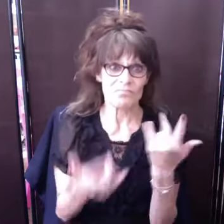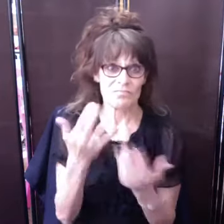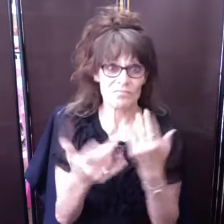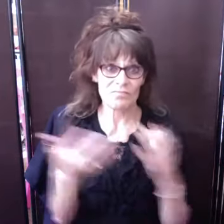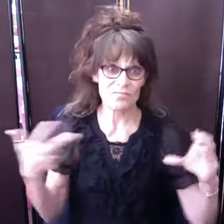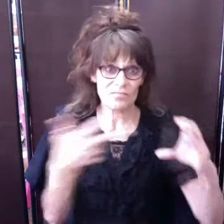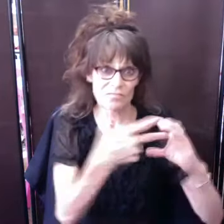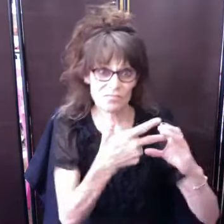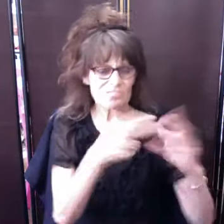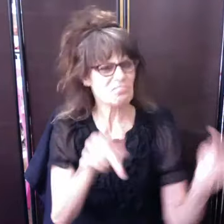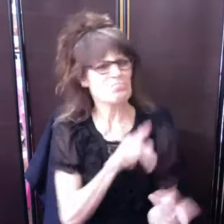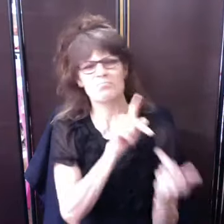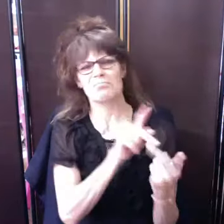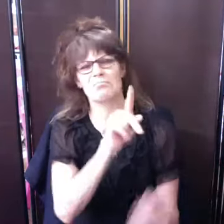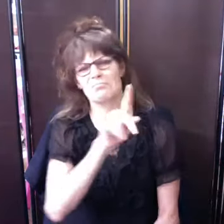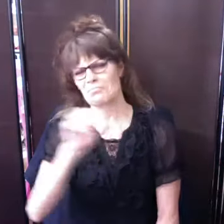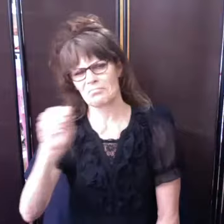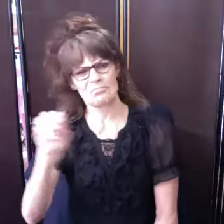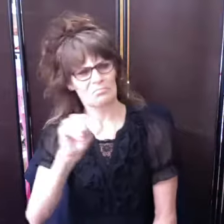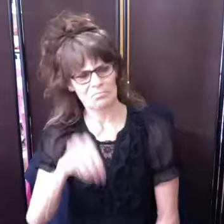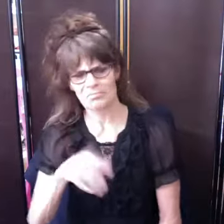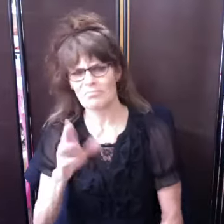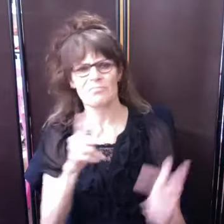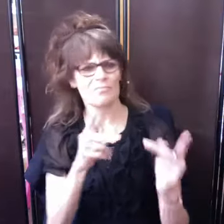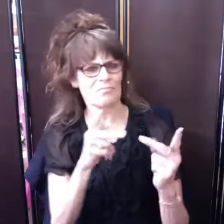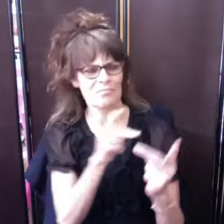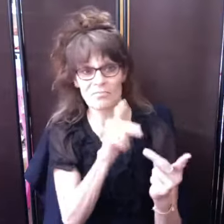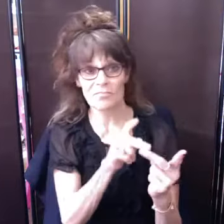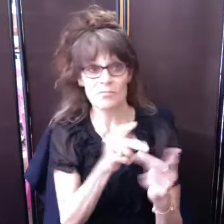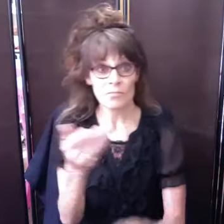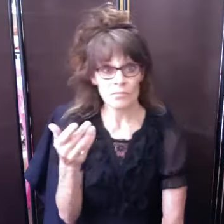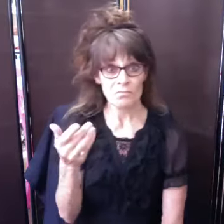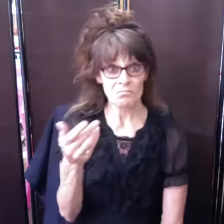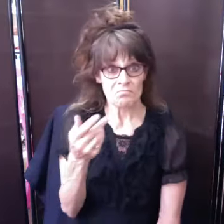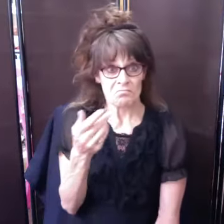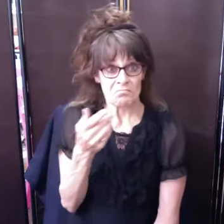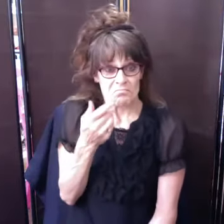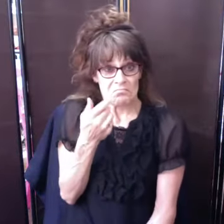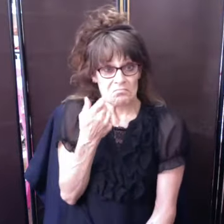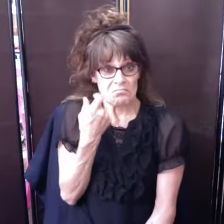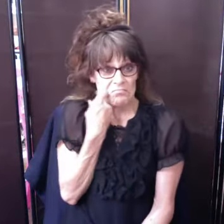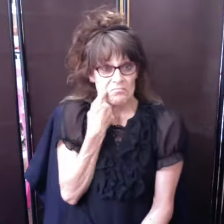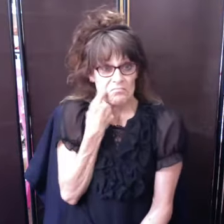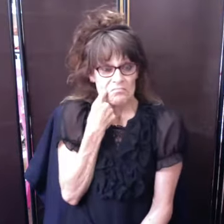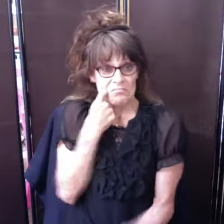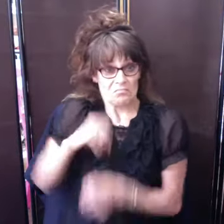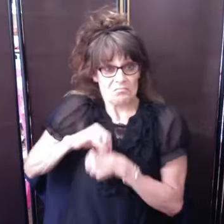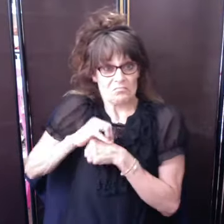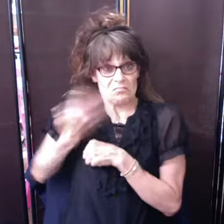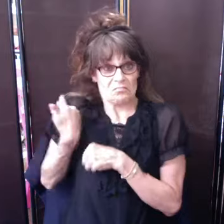this been? You know, it's just a short time ago, really just pre-COVID, my area assembly,